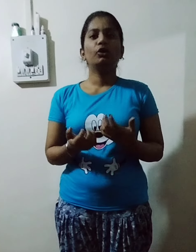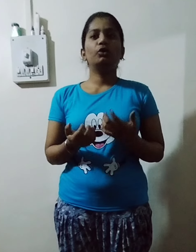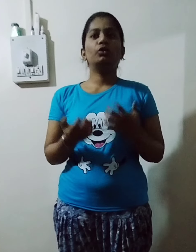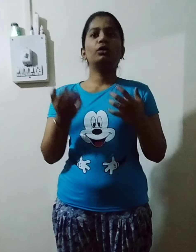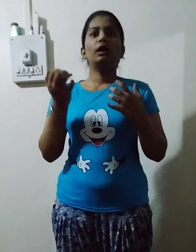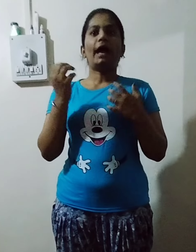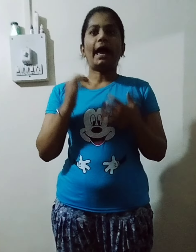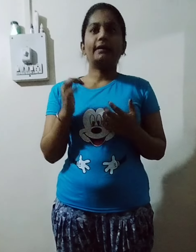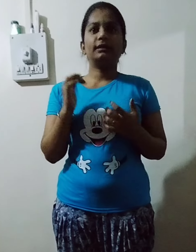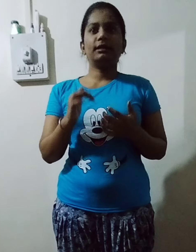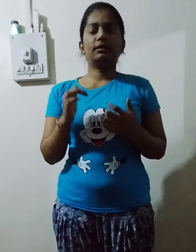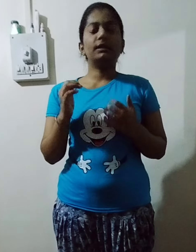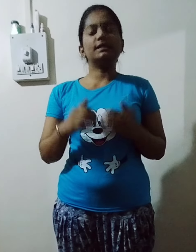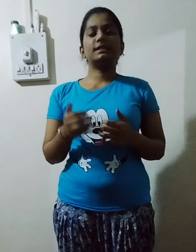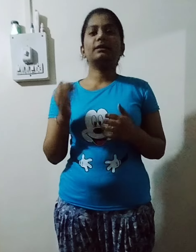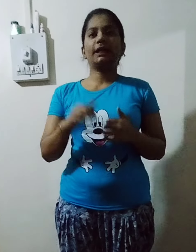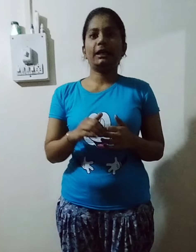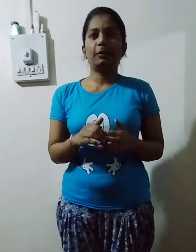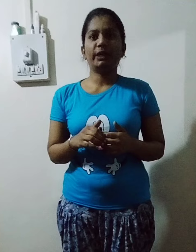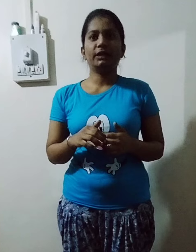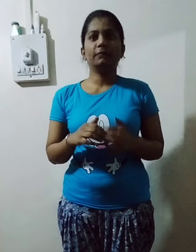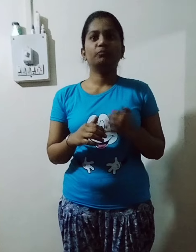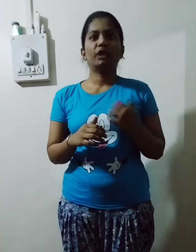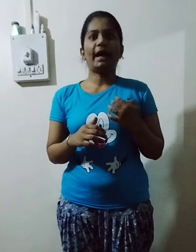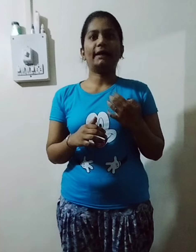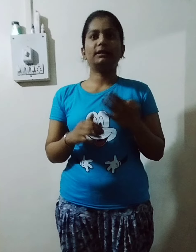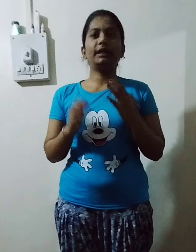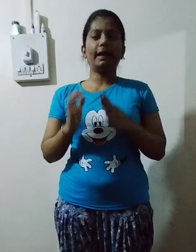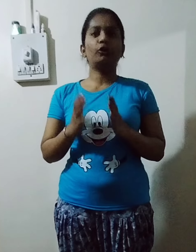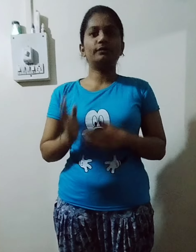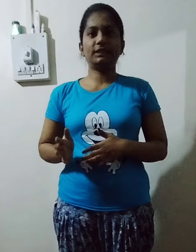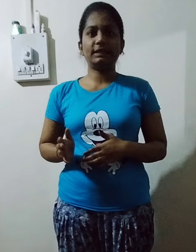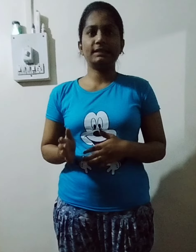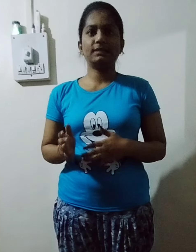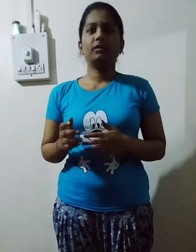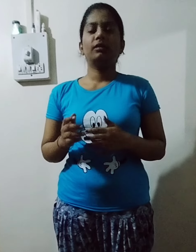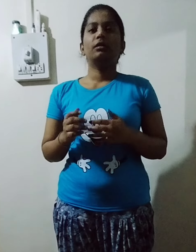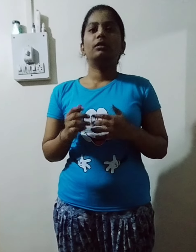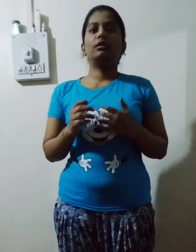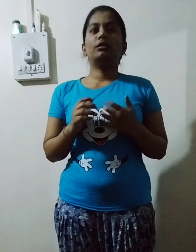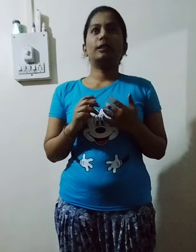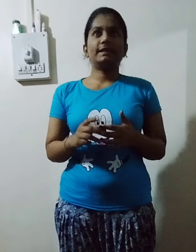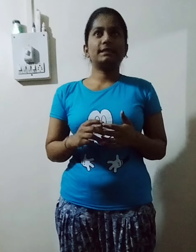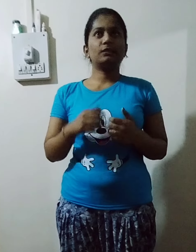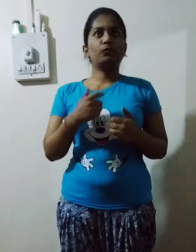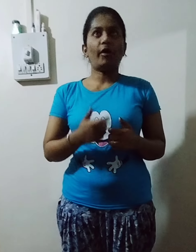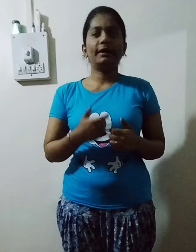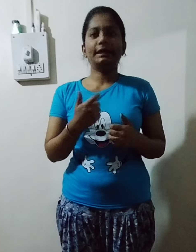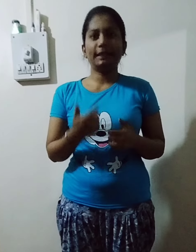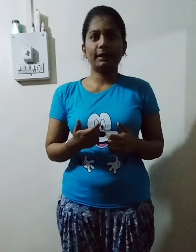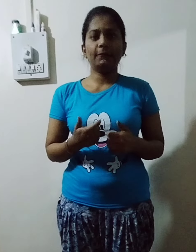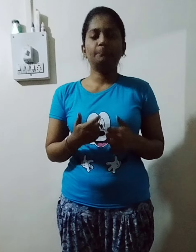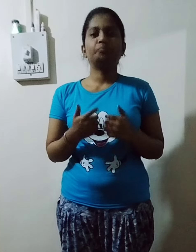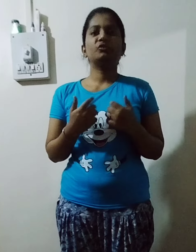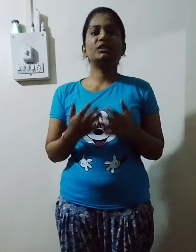to insert the element at the end of the list. Next is a void clear. This